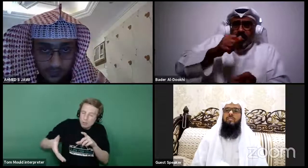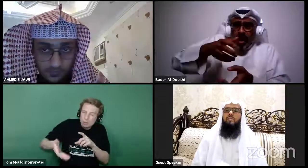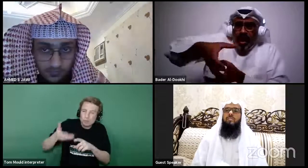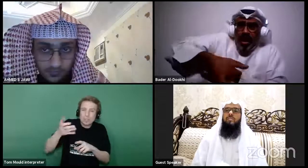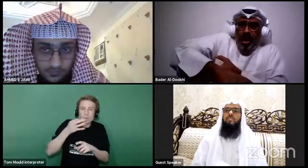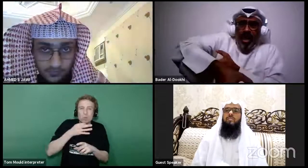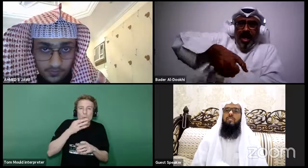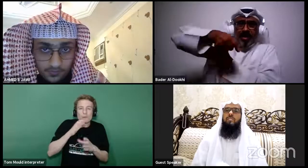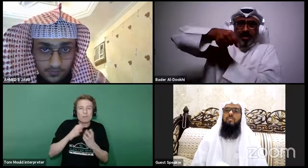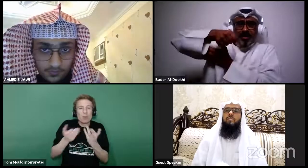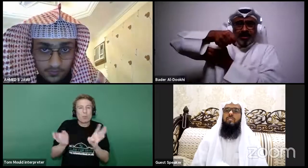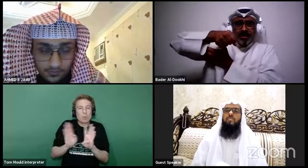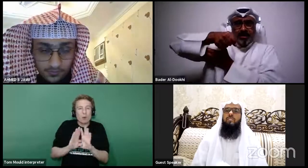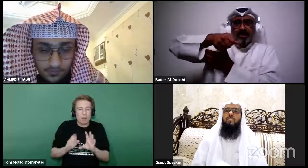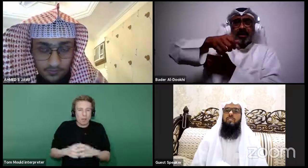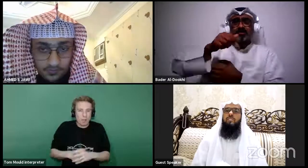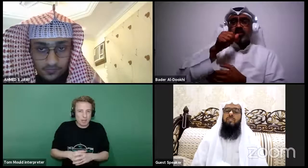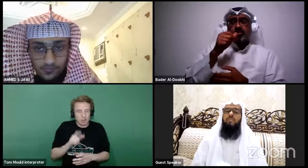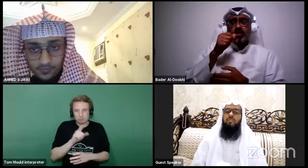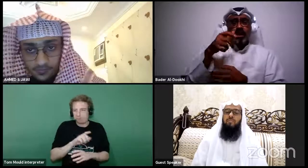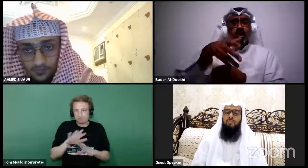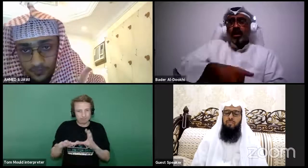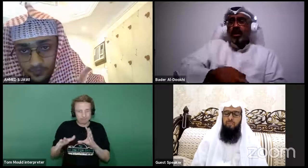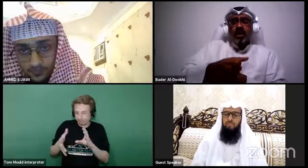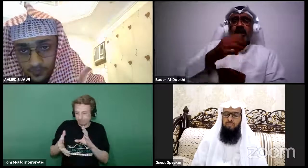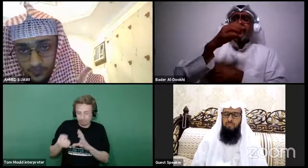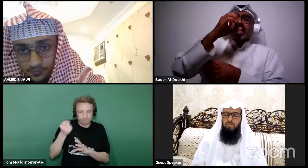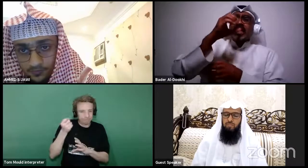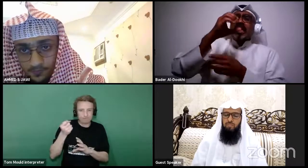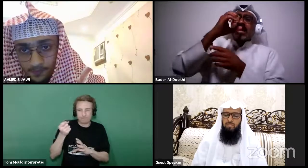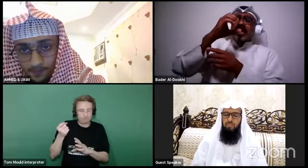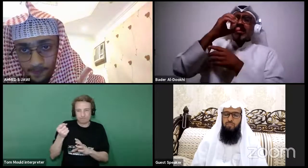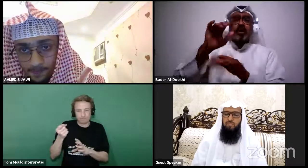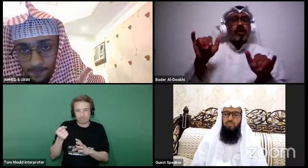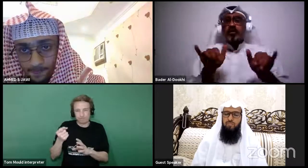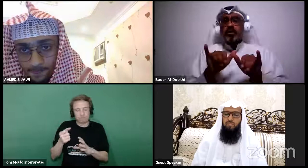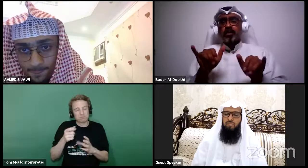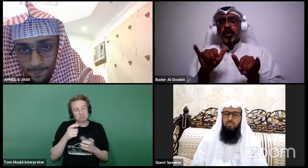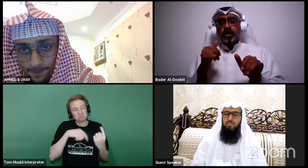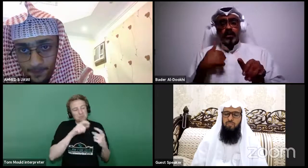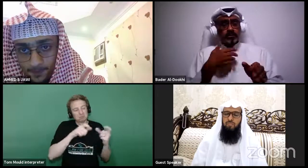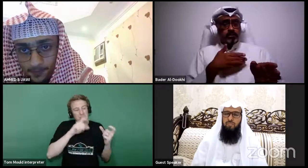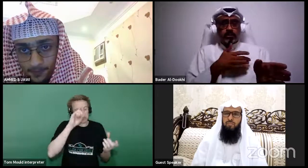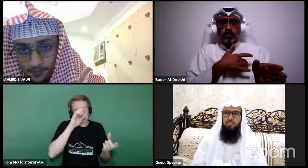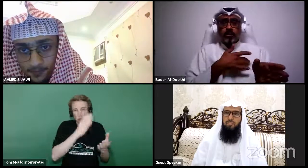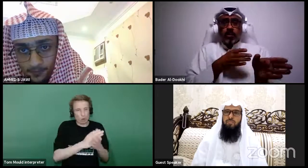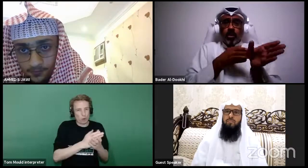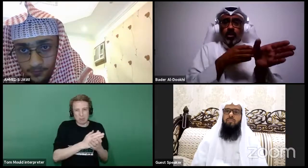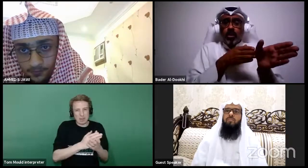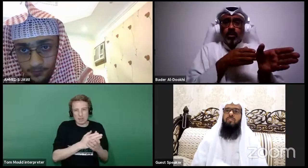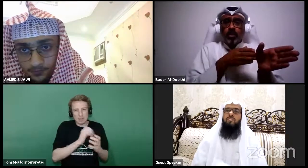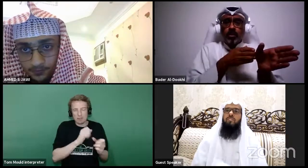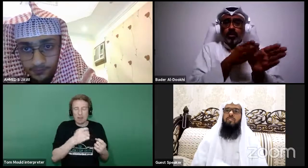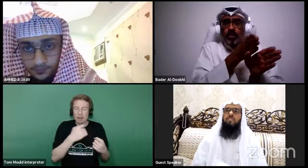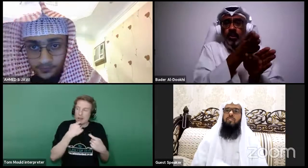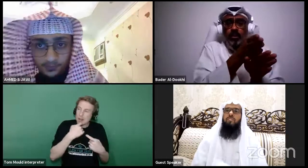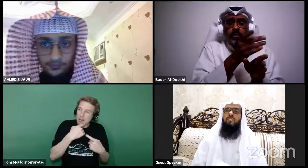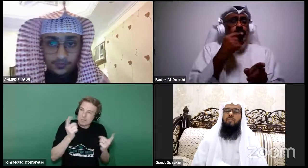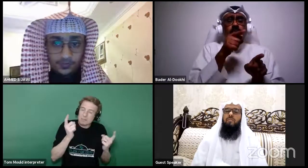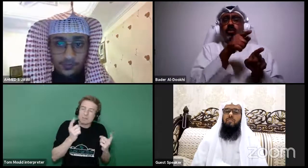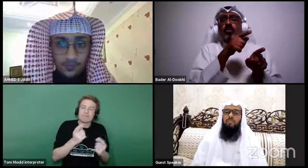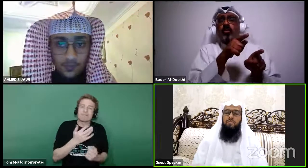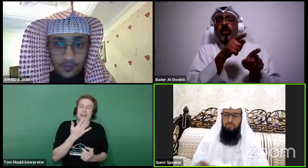reach their mouth, but it does not reach them, and the invocation of the disbelievers is nothing but an error.